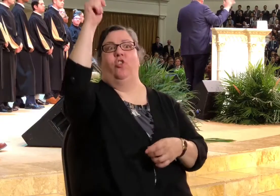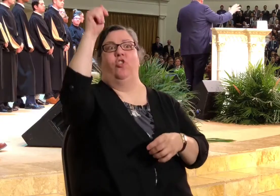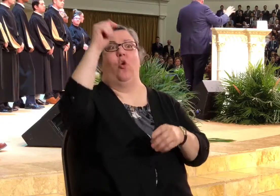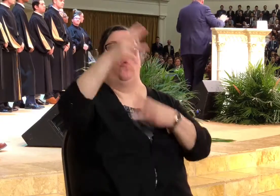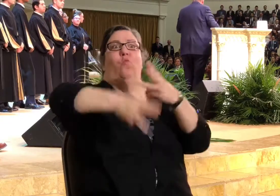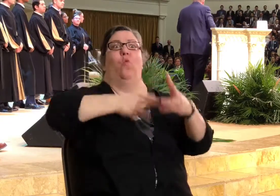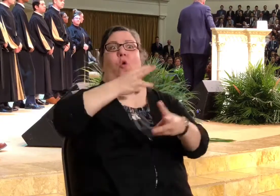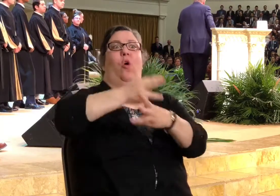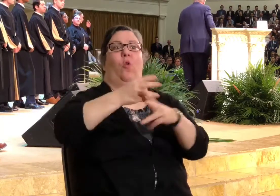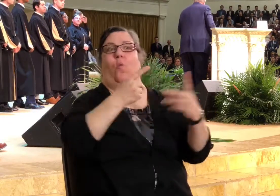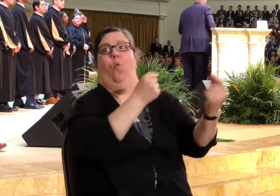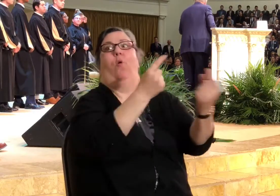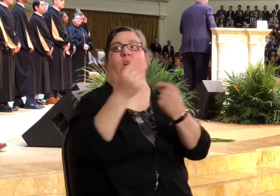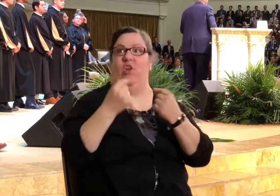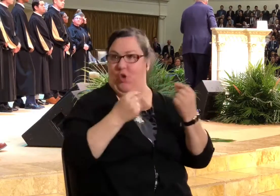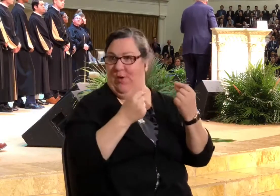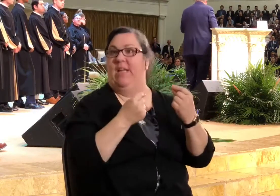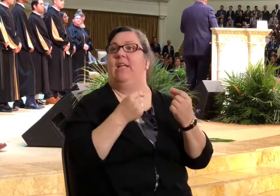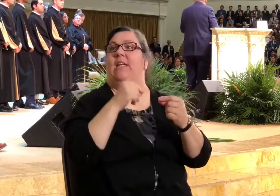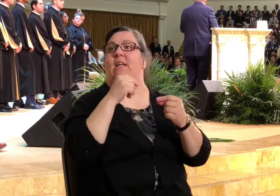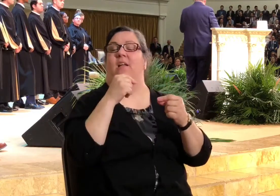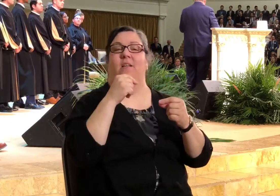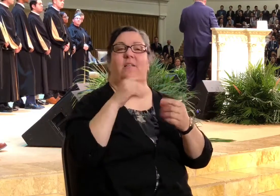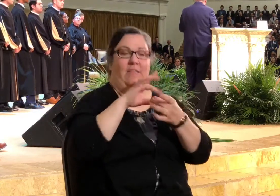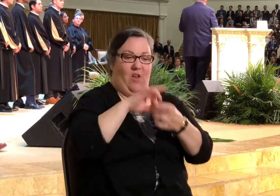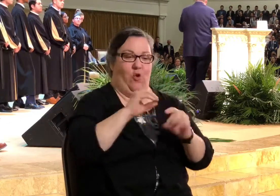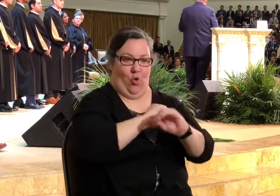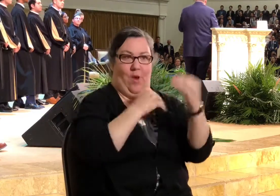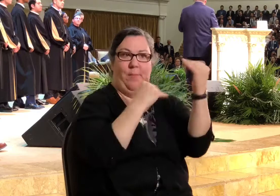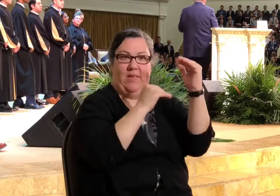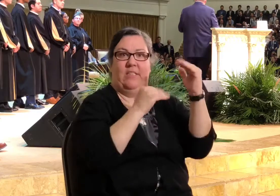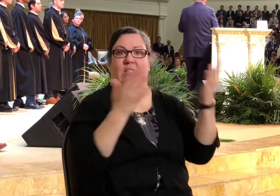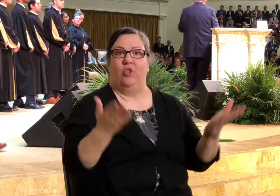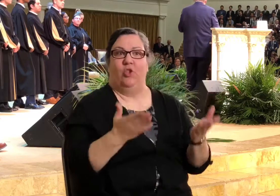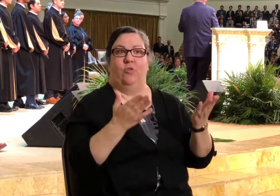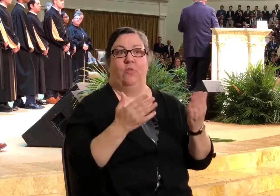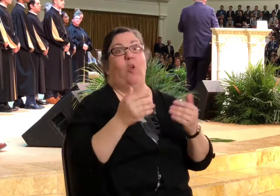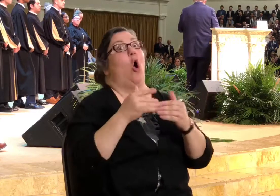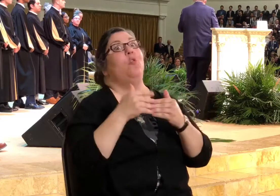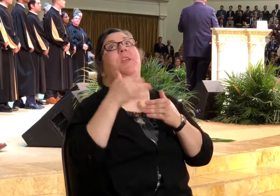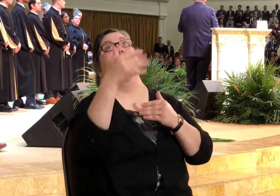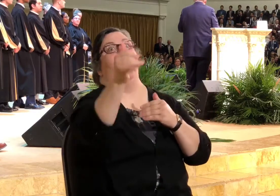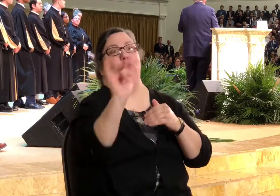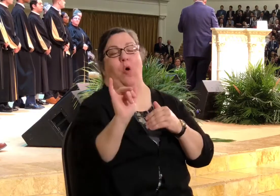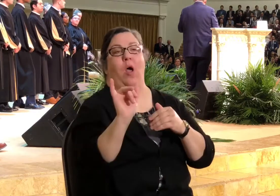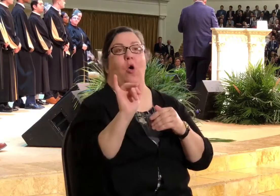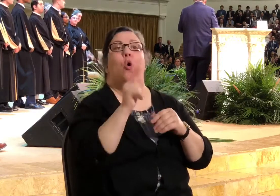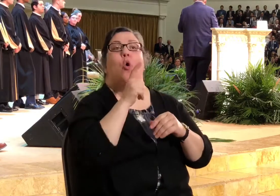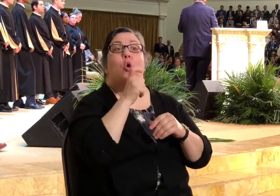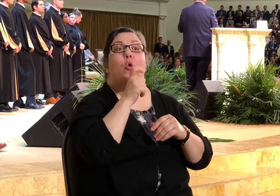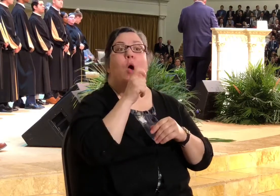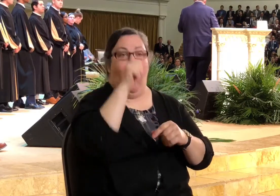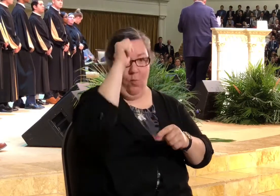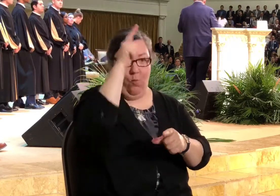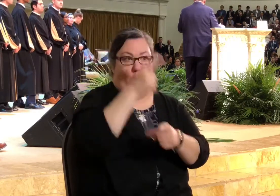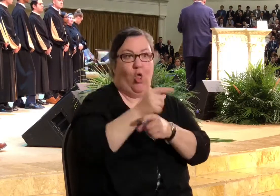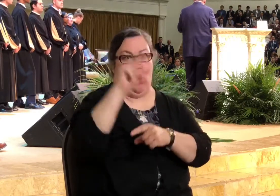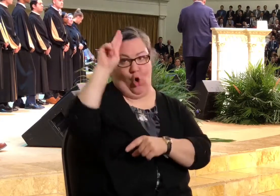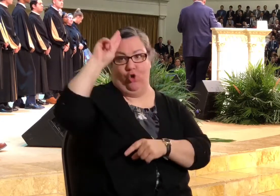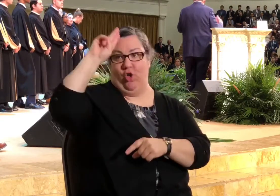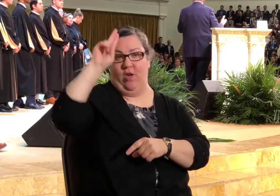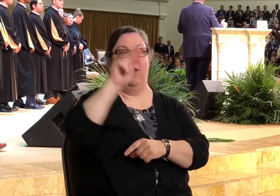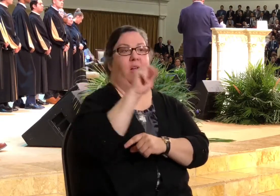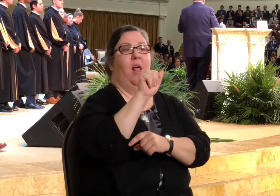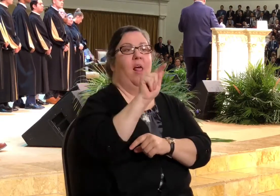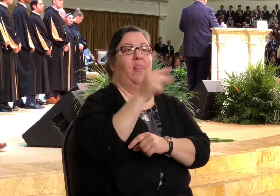and what we do in No Limits and beyond, with Brother Nathaniel Urshan, who's going to preach in just a few